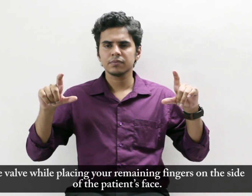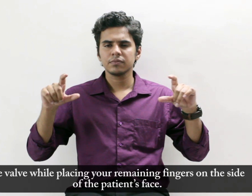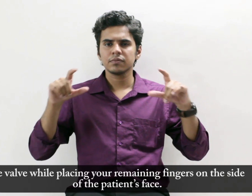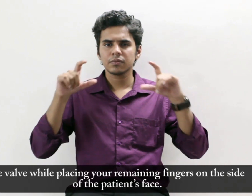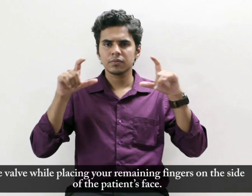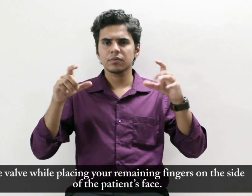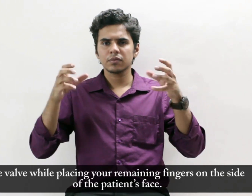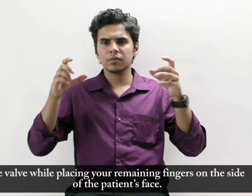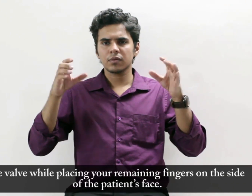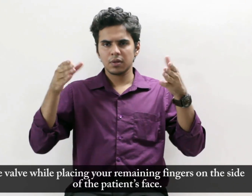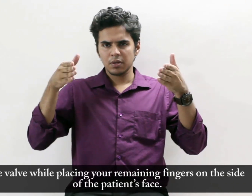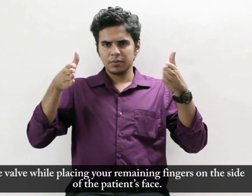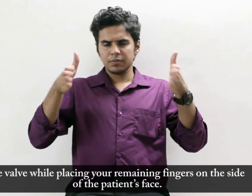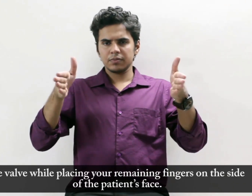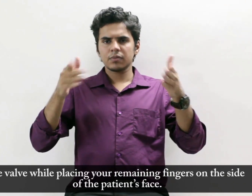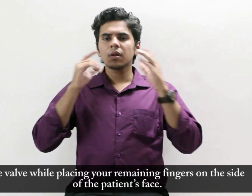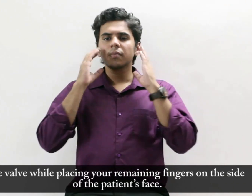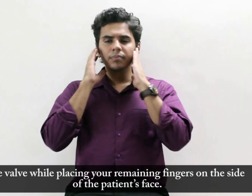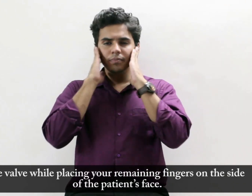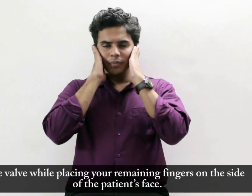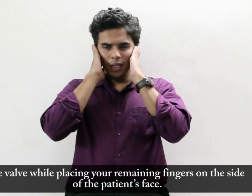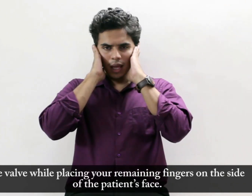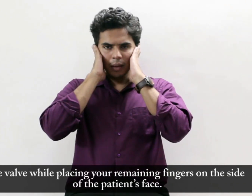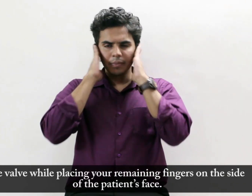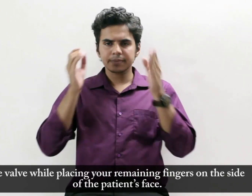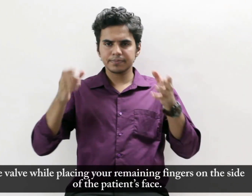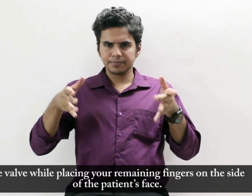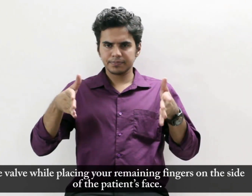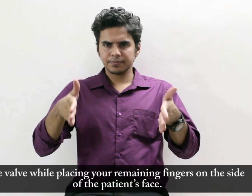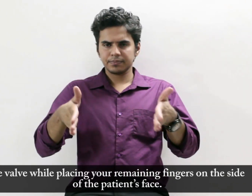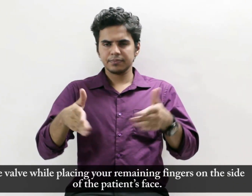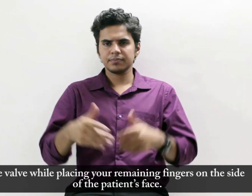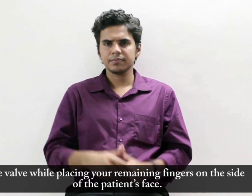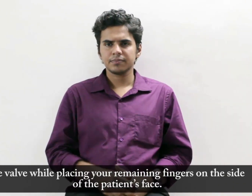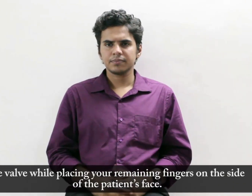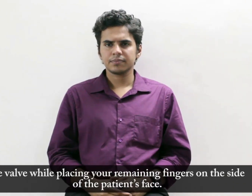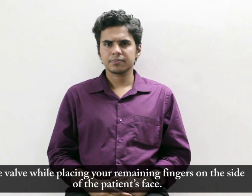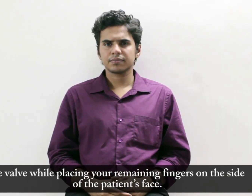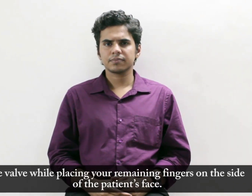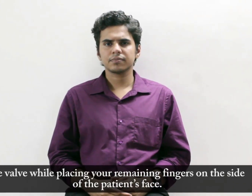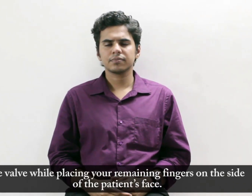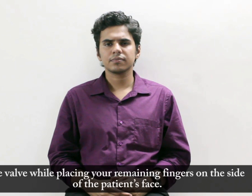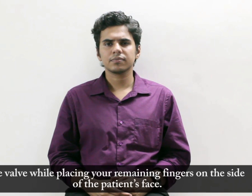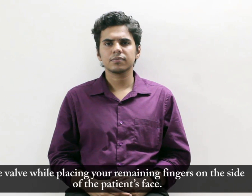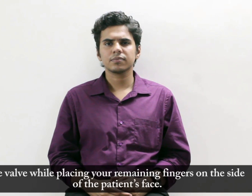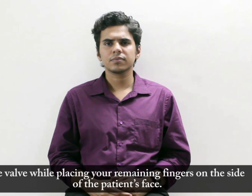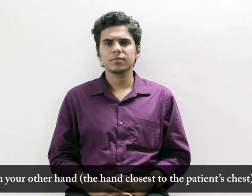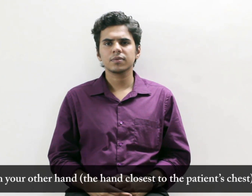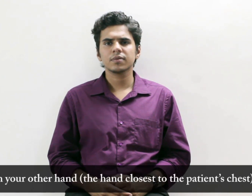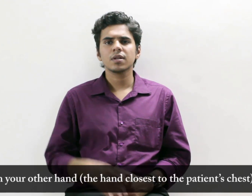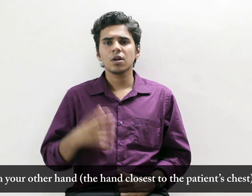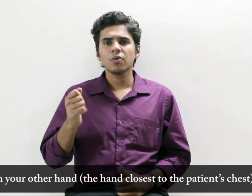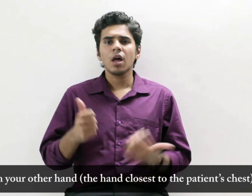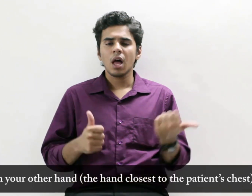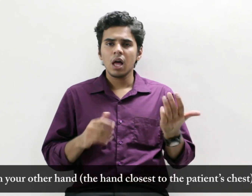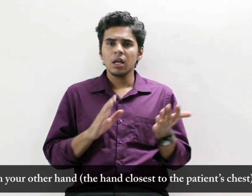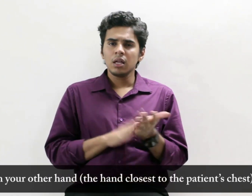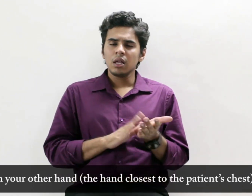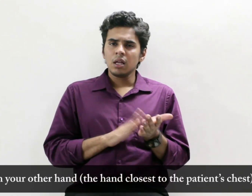The valve while placing your remaining fingers on the side of the patient's face. With your other hand, the hand